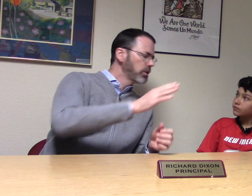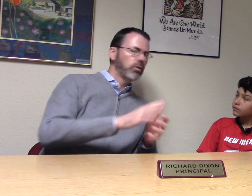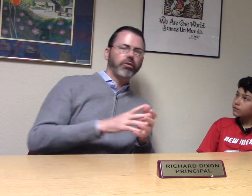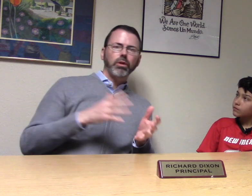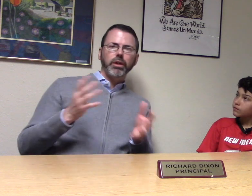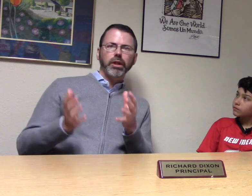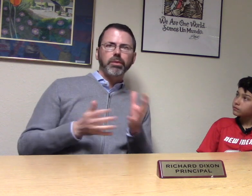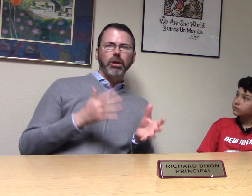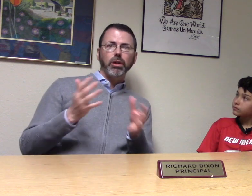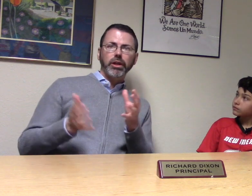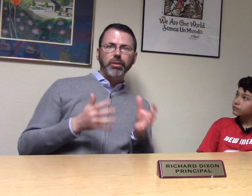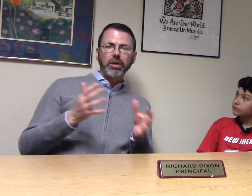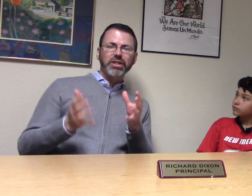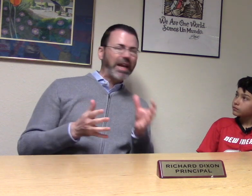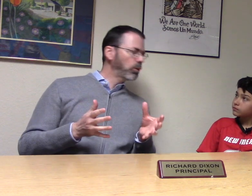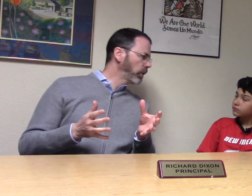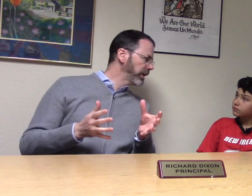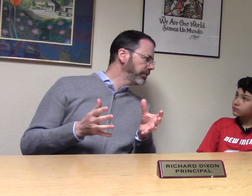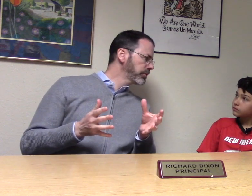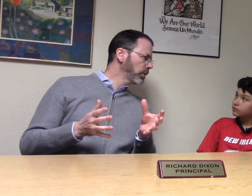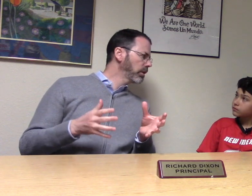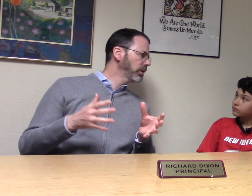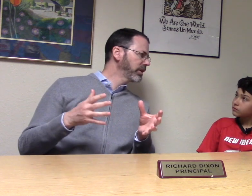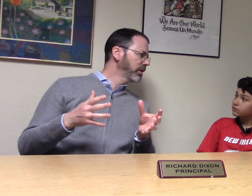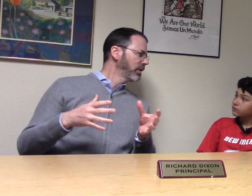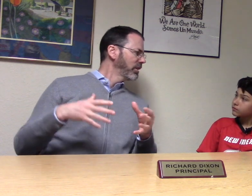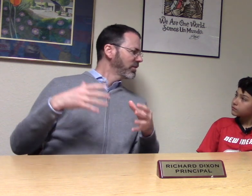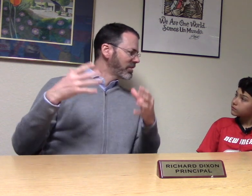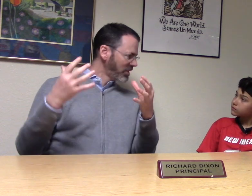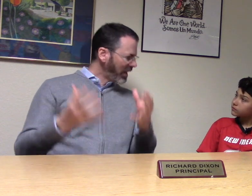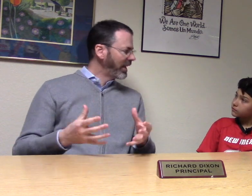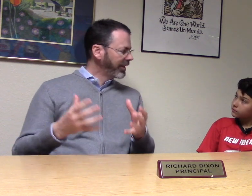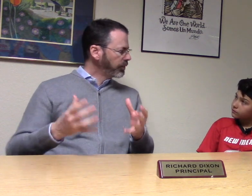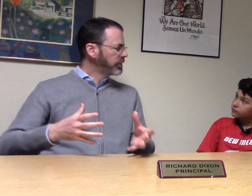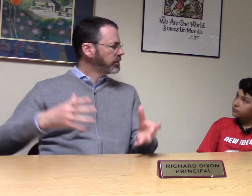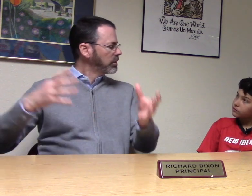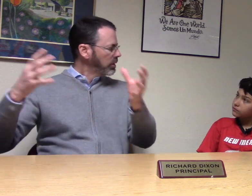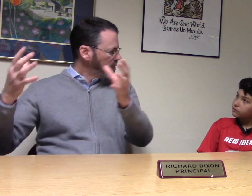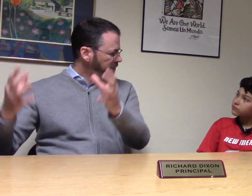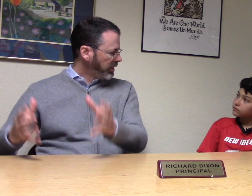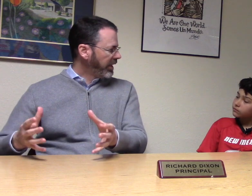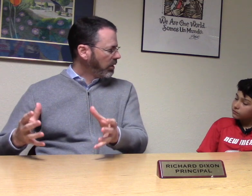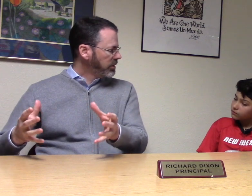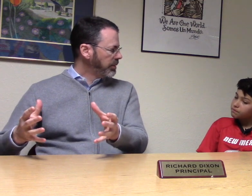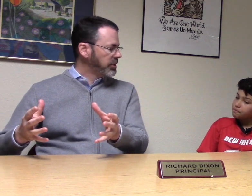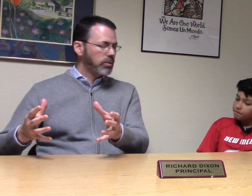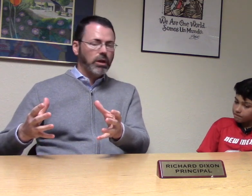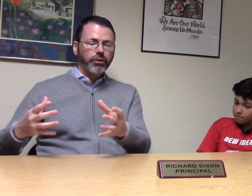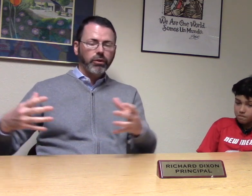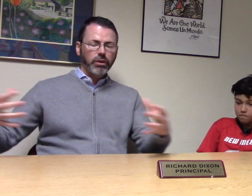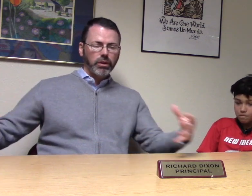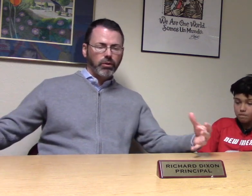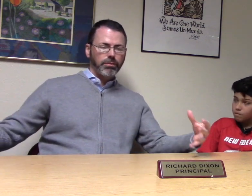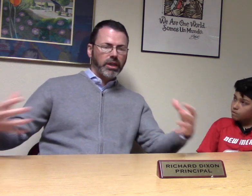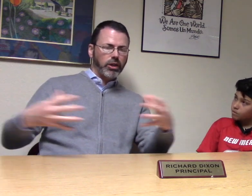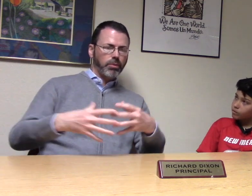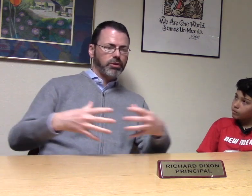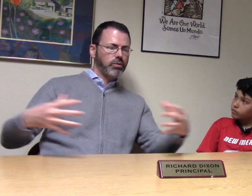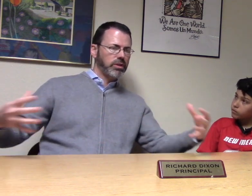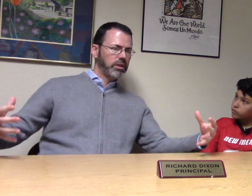if we're learning about sound waves, we're learning the sign language for that concept as well, so that there are many opportunities